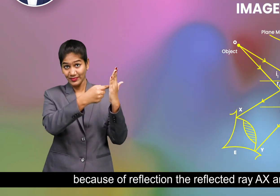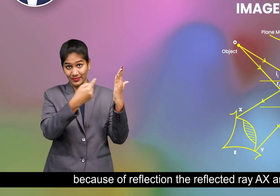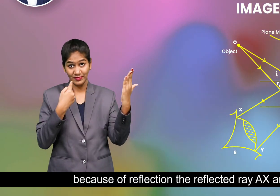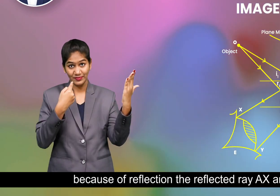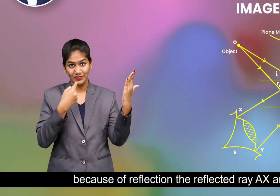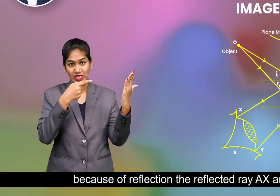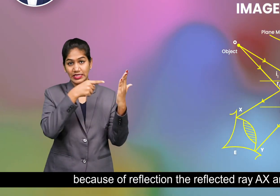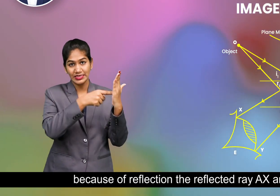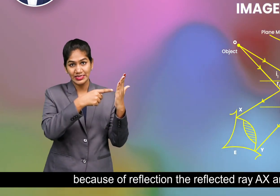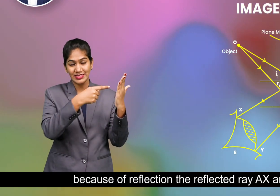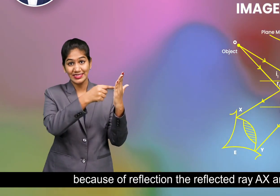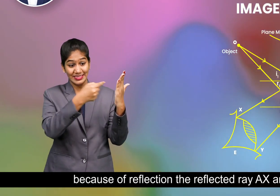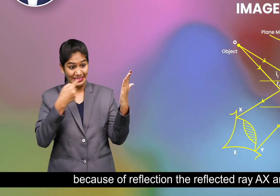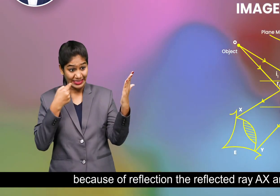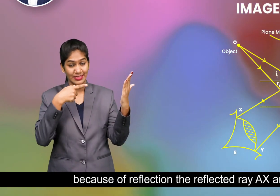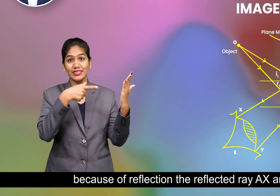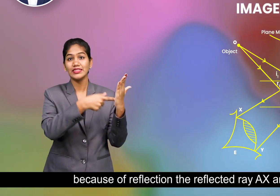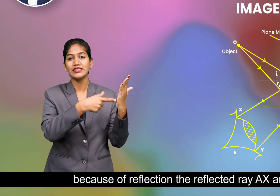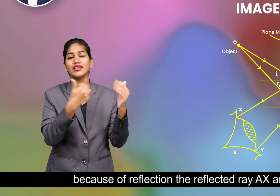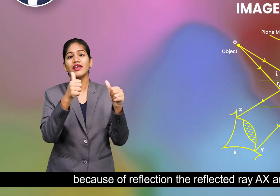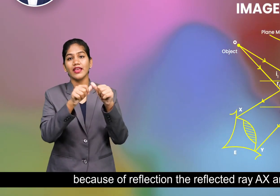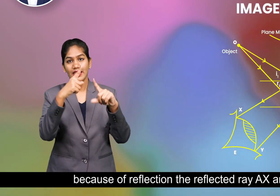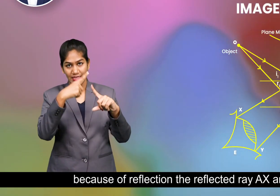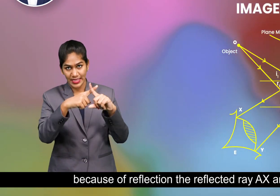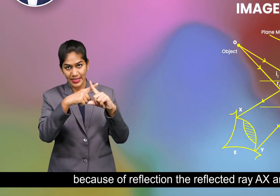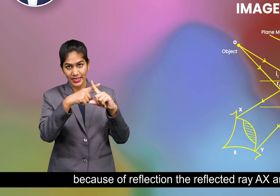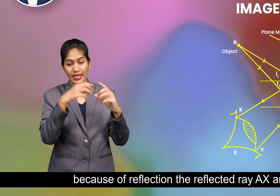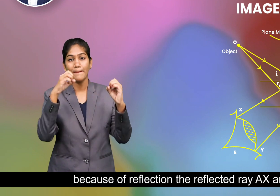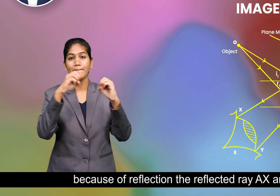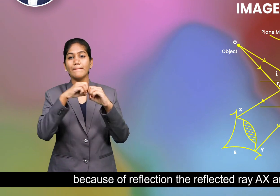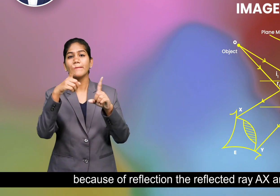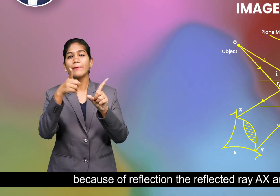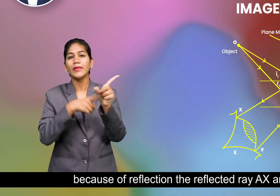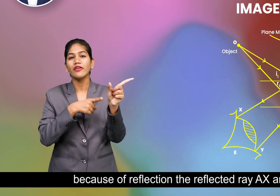the reflected ray AX and BY